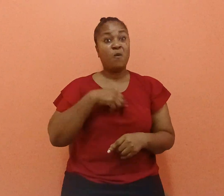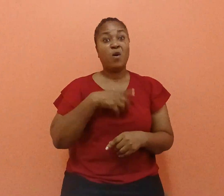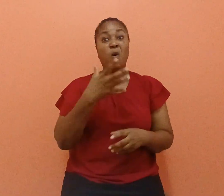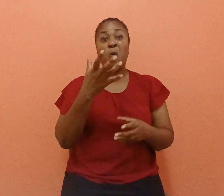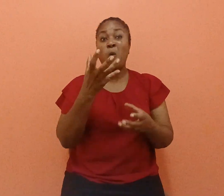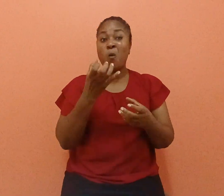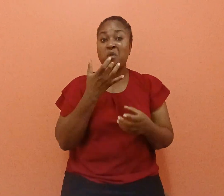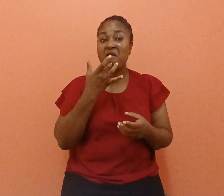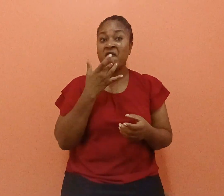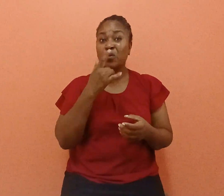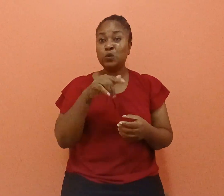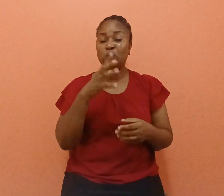with us.